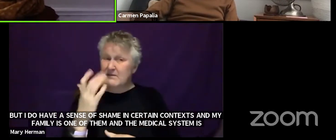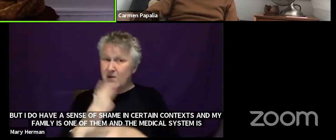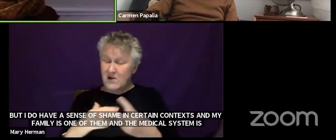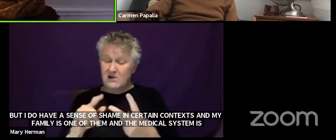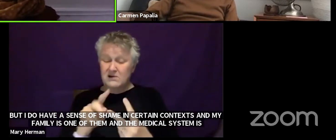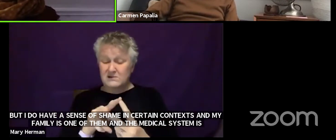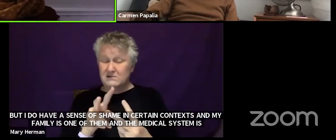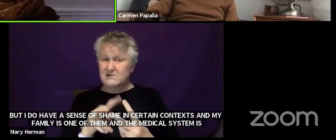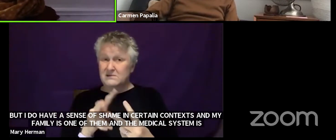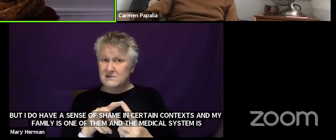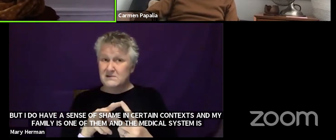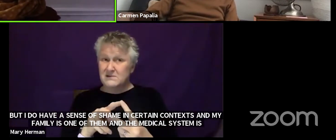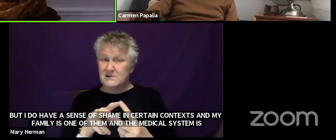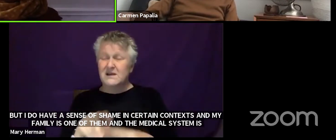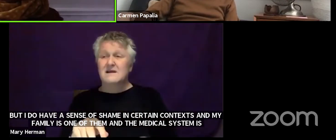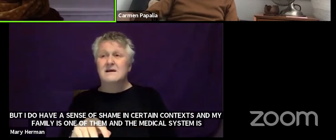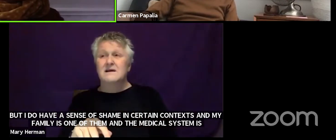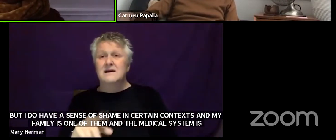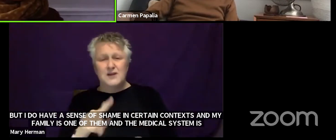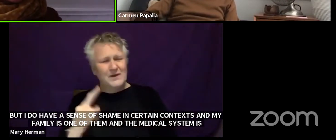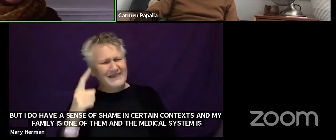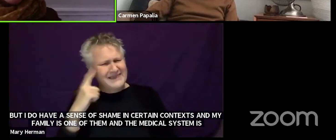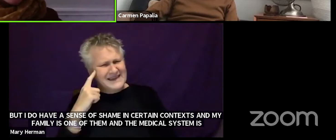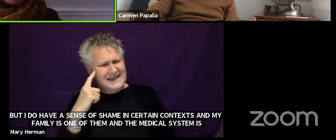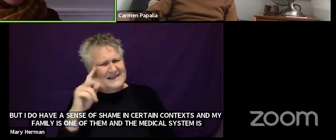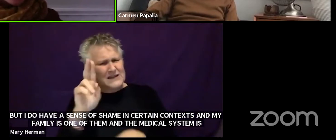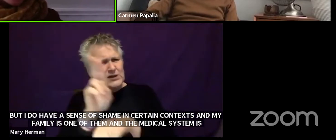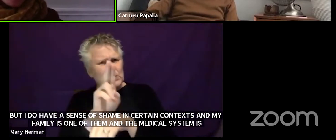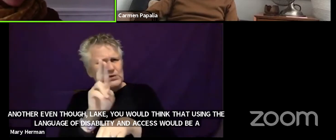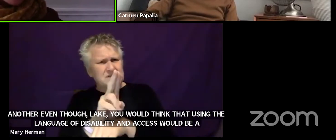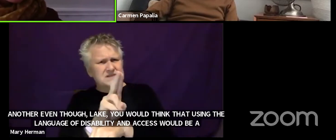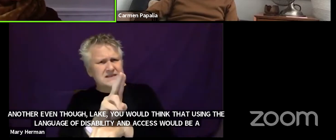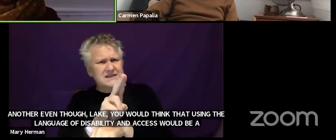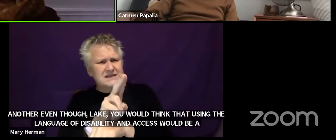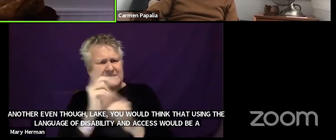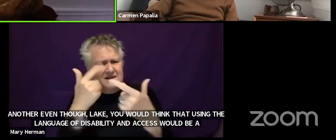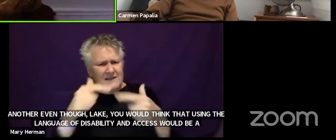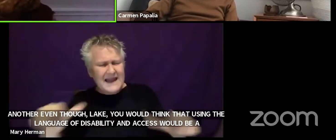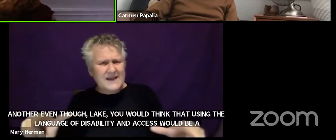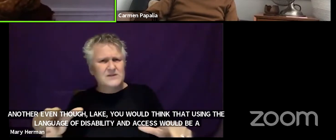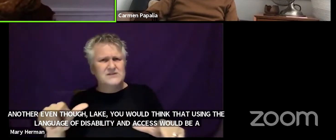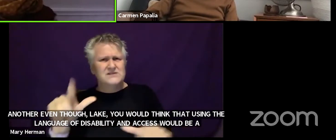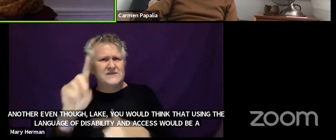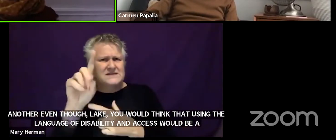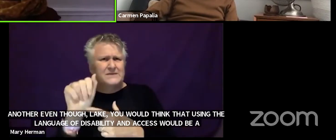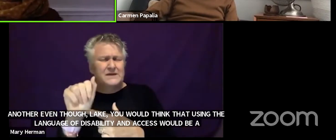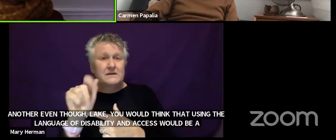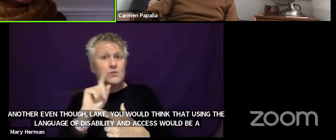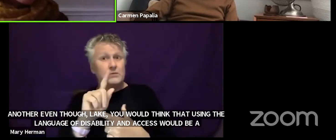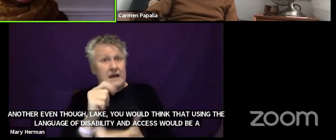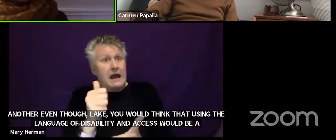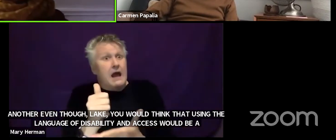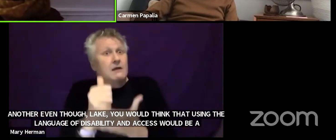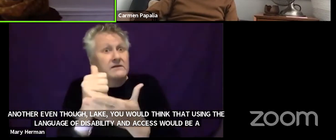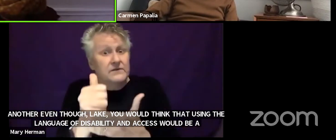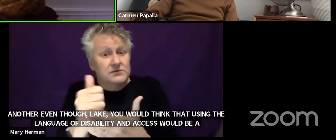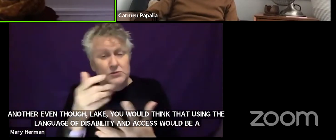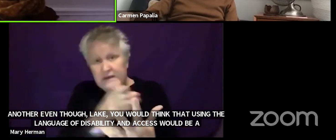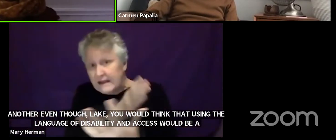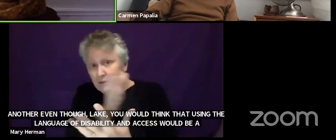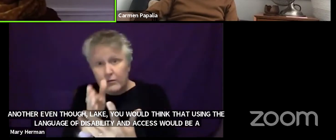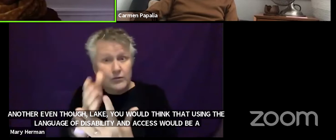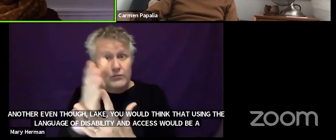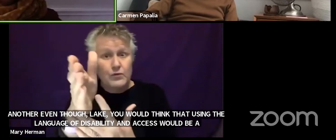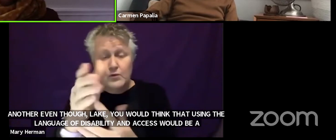and access would be a helpful thing in navigating that system, but I haven't found it